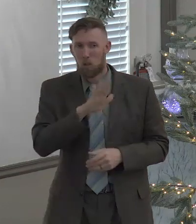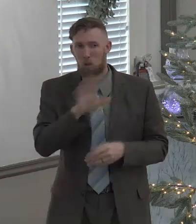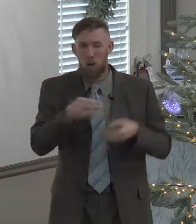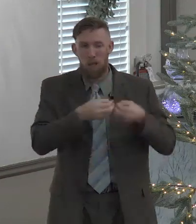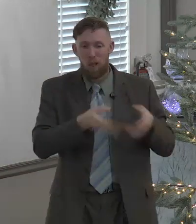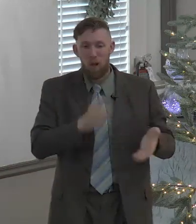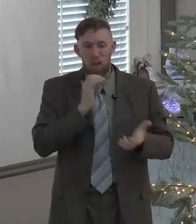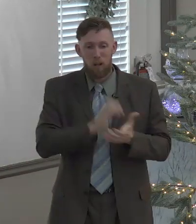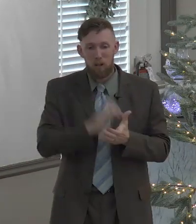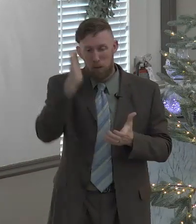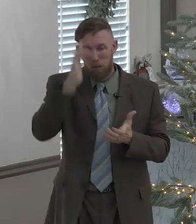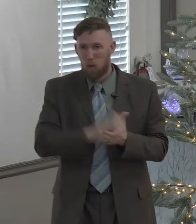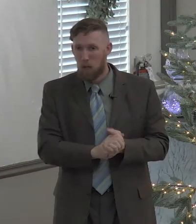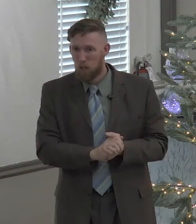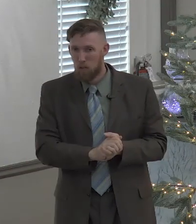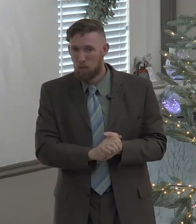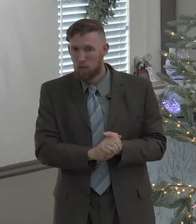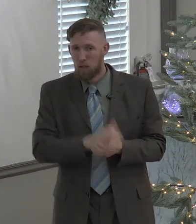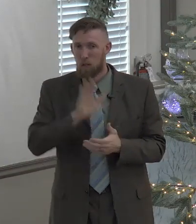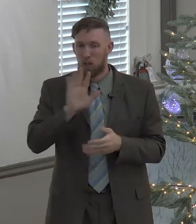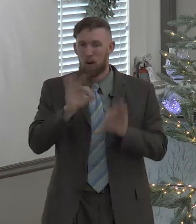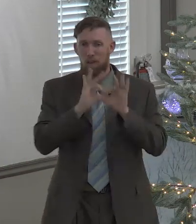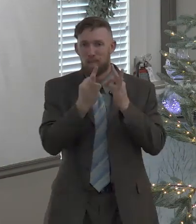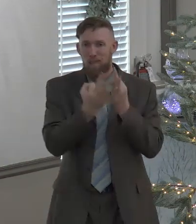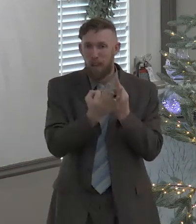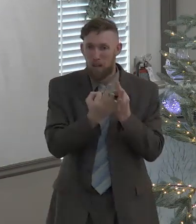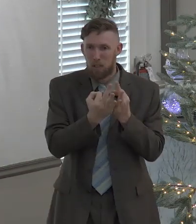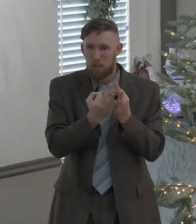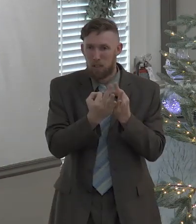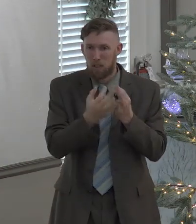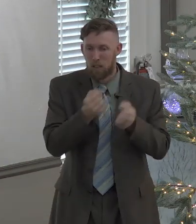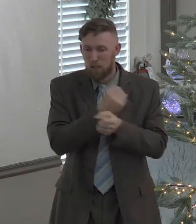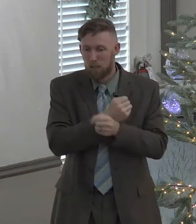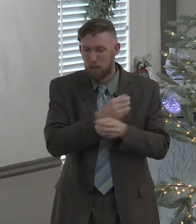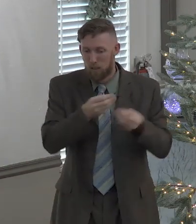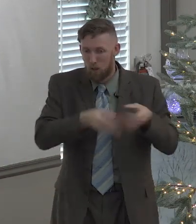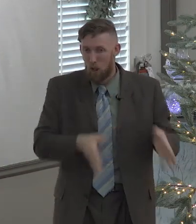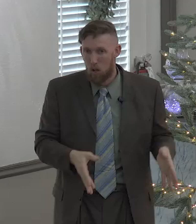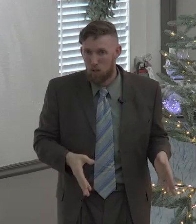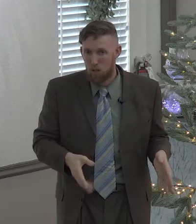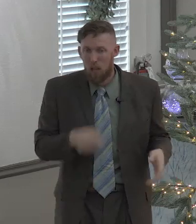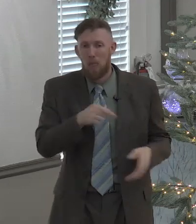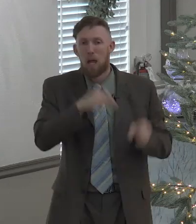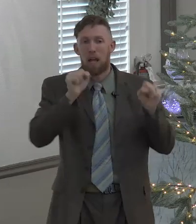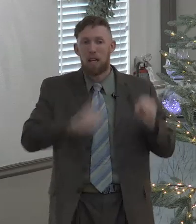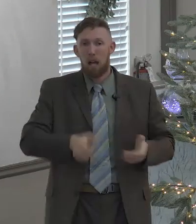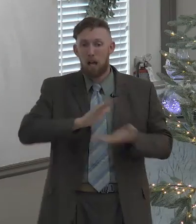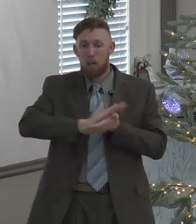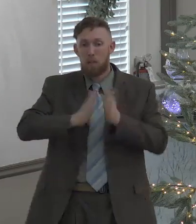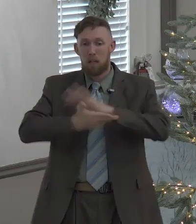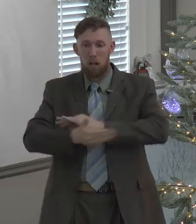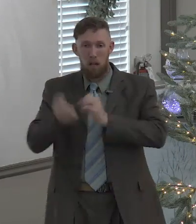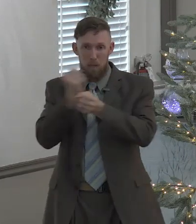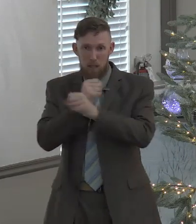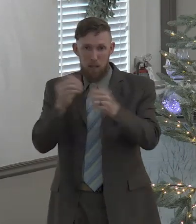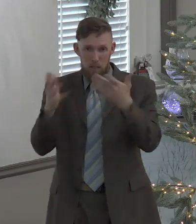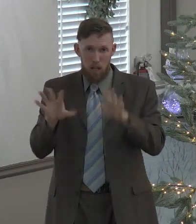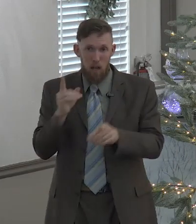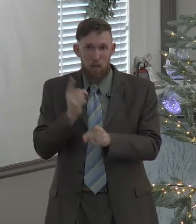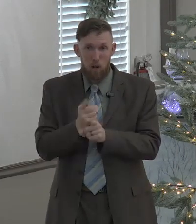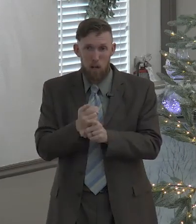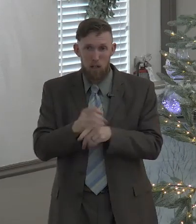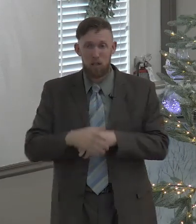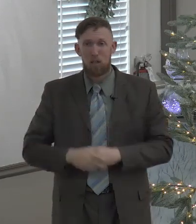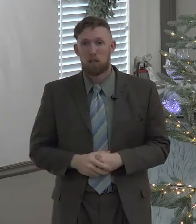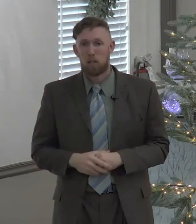The lost spouse, or that really tough lost family member, they can be saved,